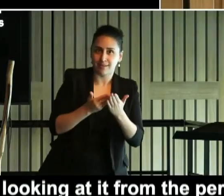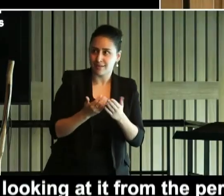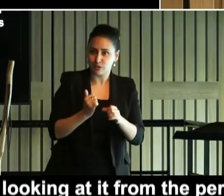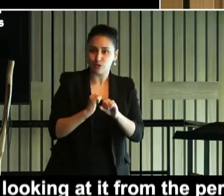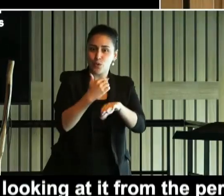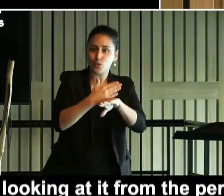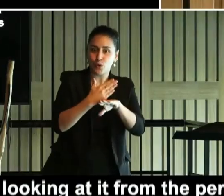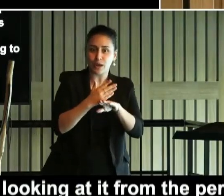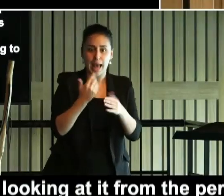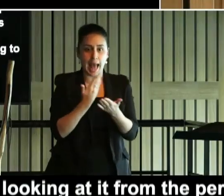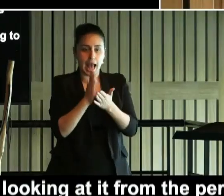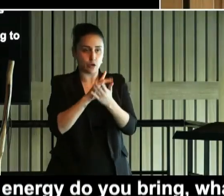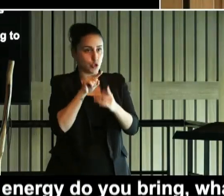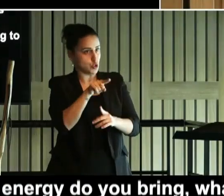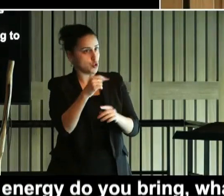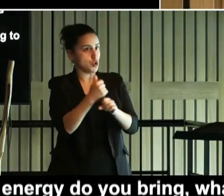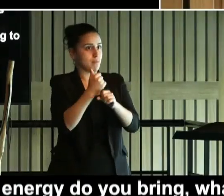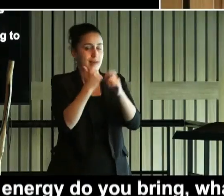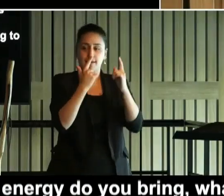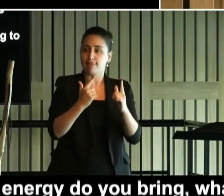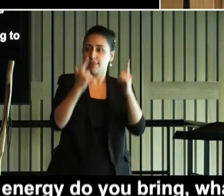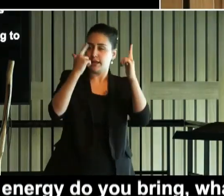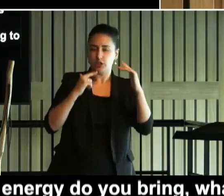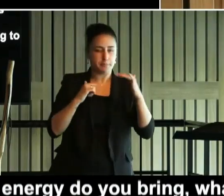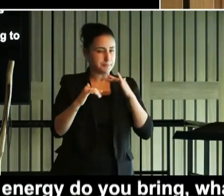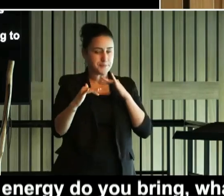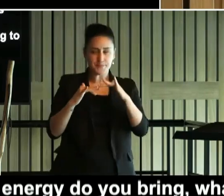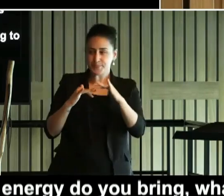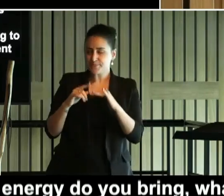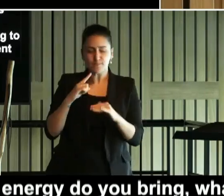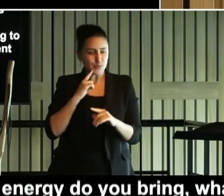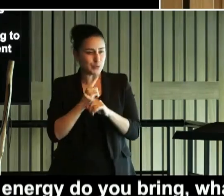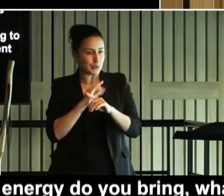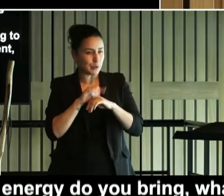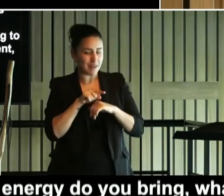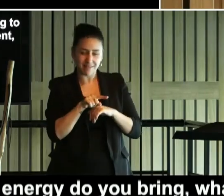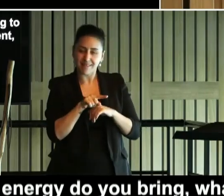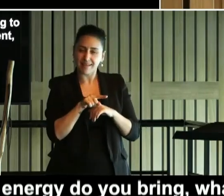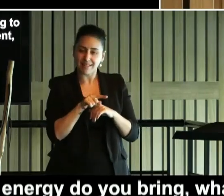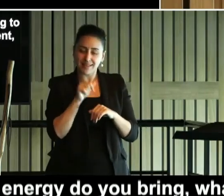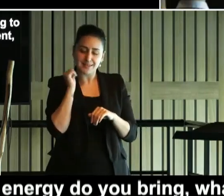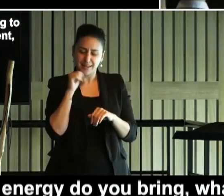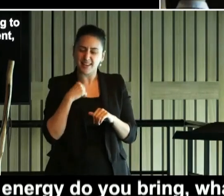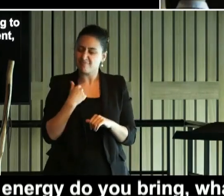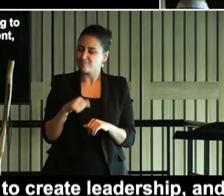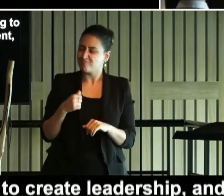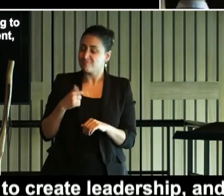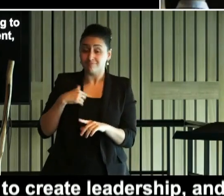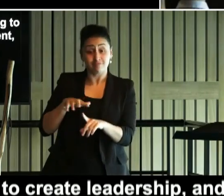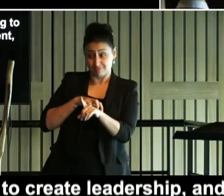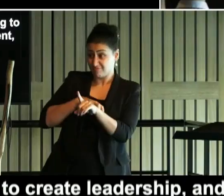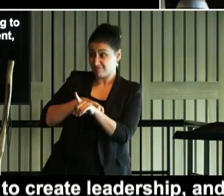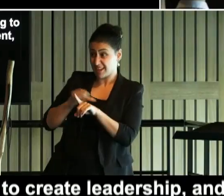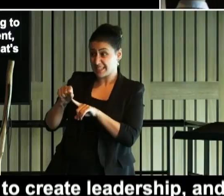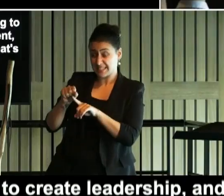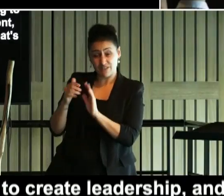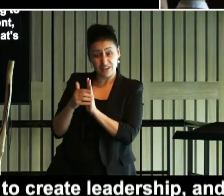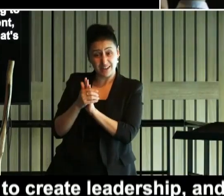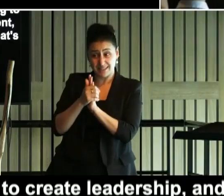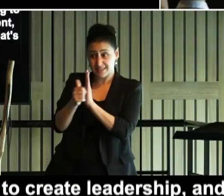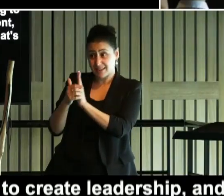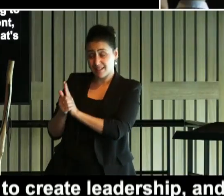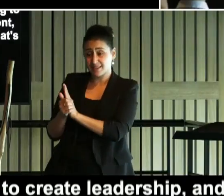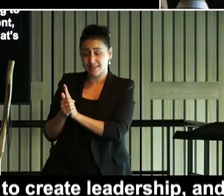create leadership. And that's different. That's what you were mentioning yesterday, Paul. That's different culturally, I think. Oh yes, identifying skills, that the